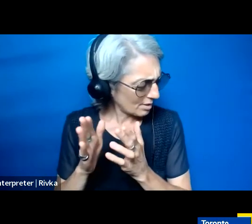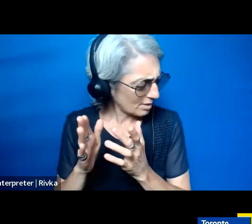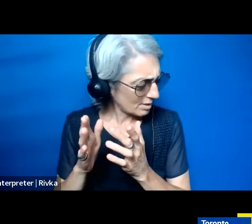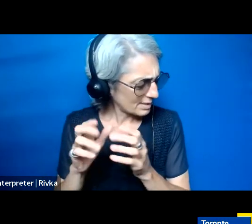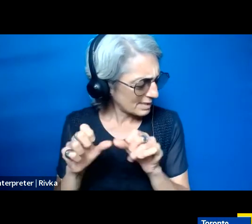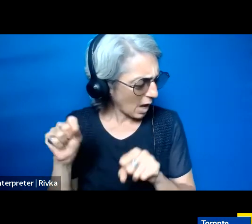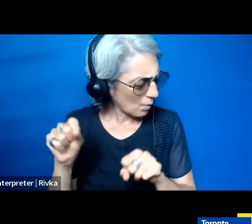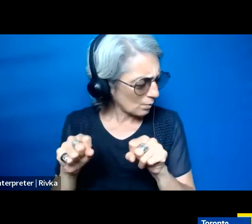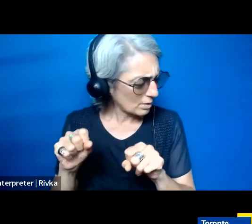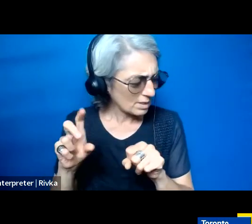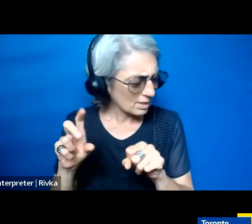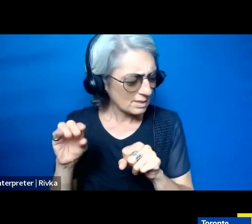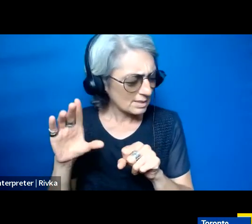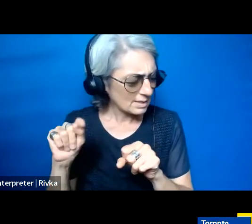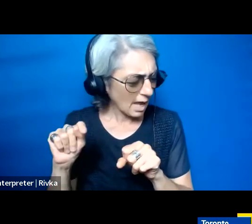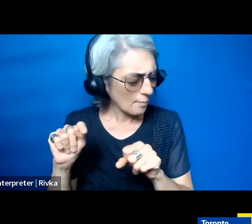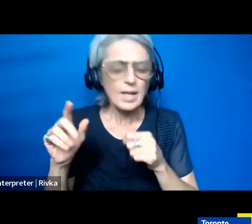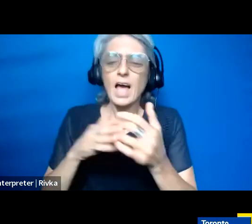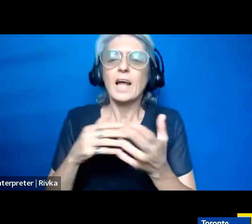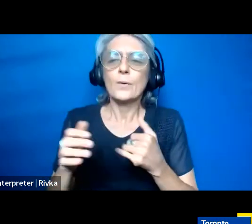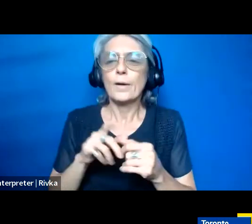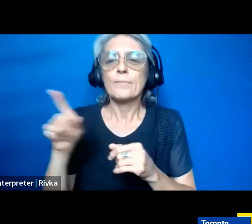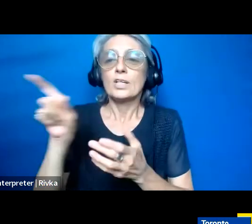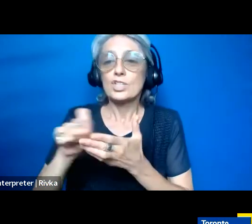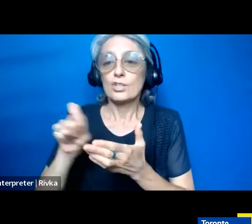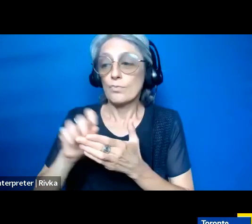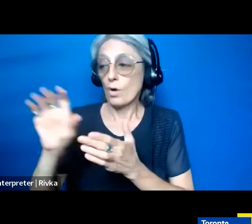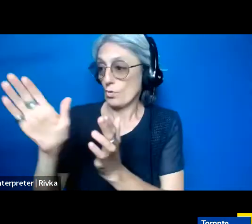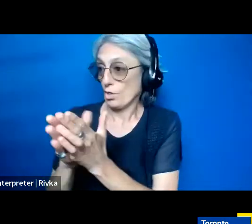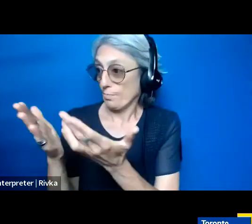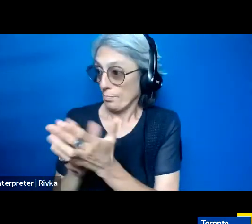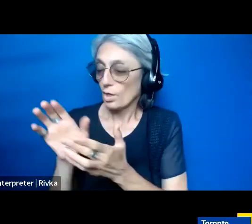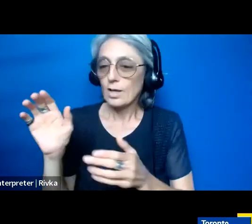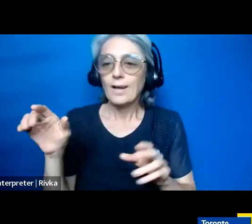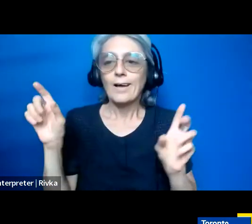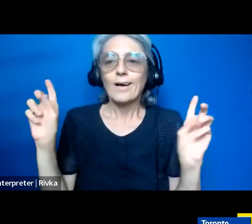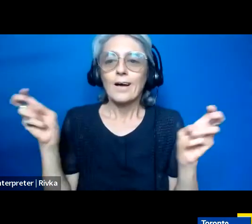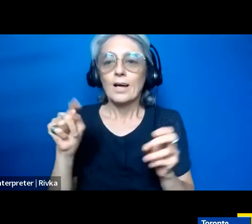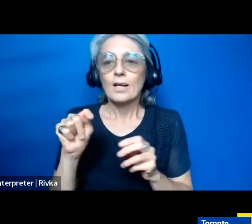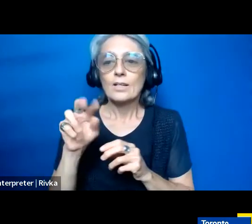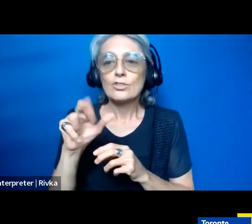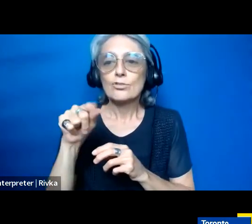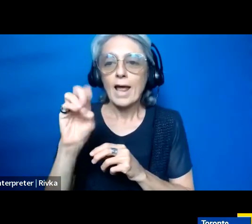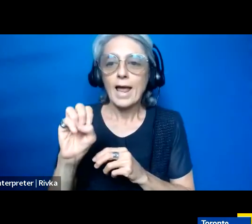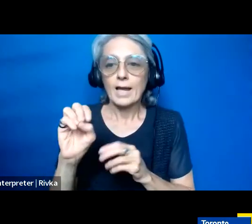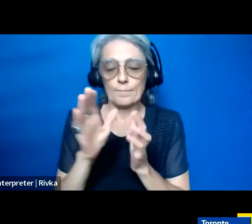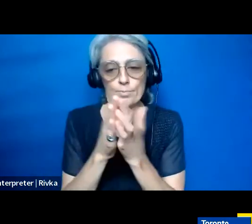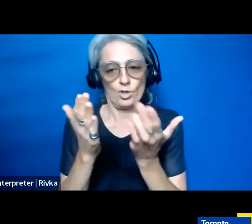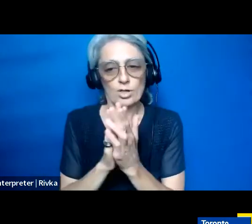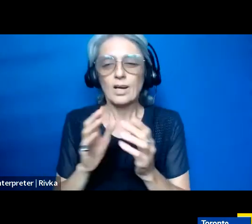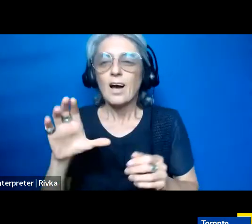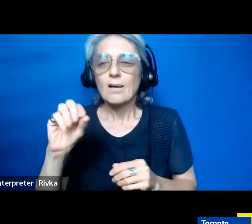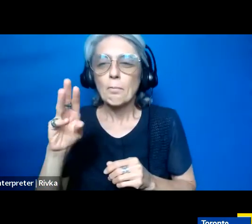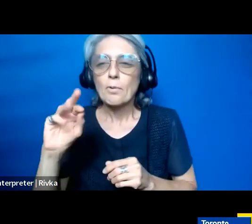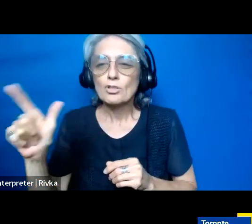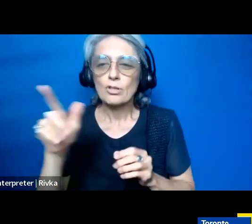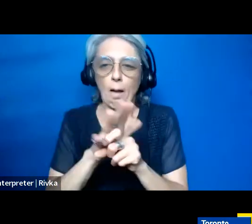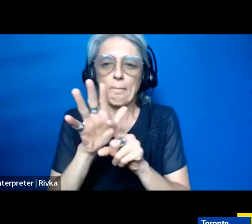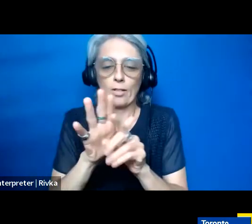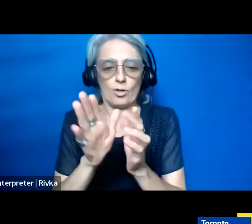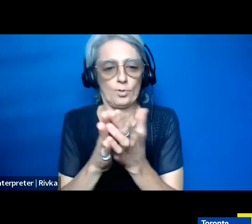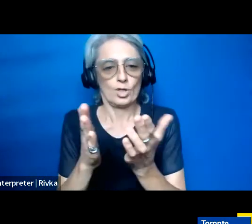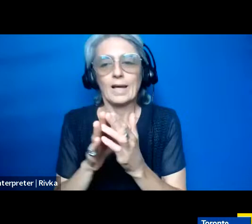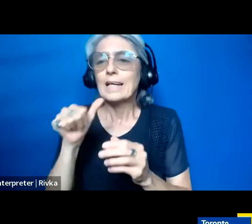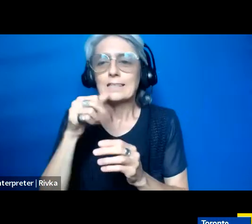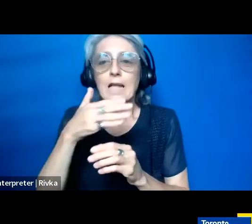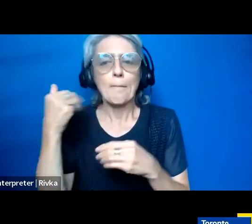Doubt. Anyway, she wrote her book as a trade book, meaning a commercial book. And it's not a